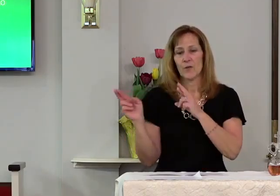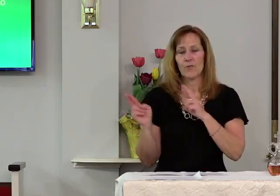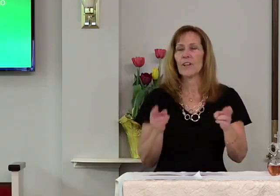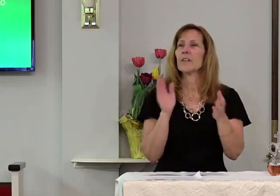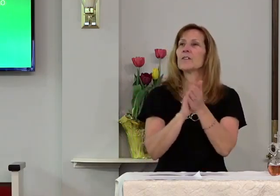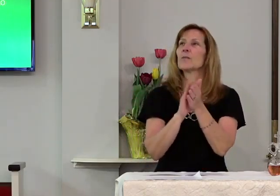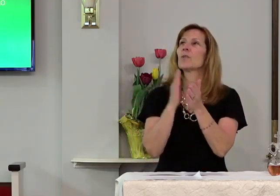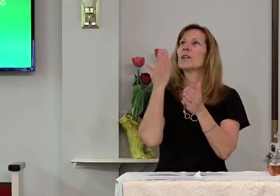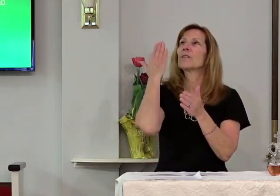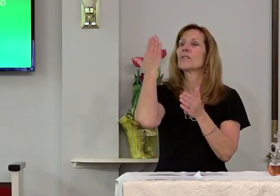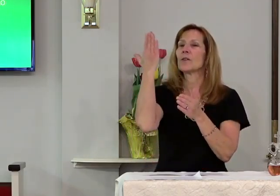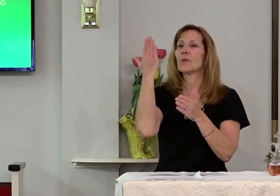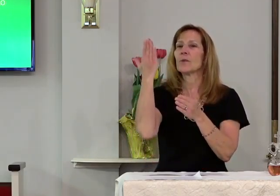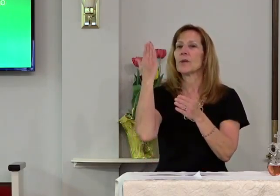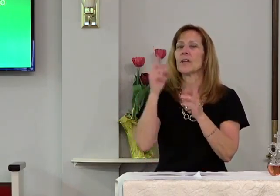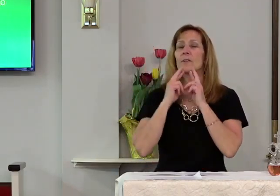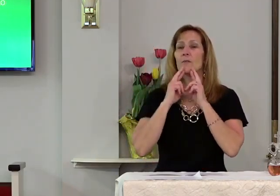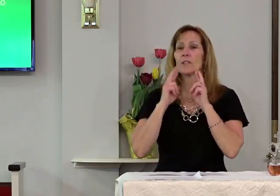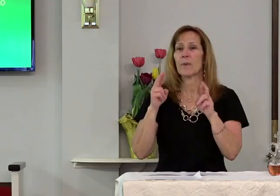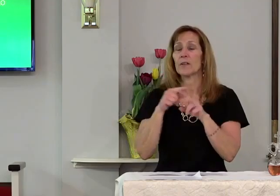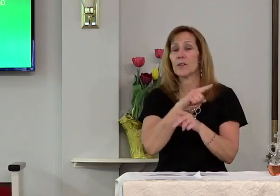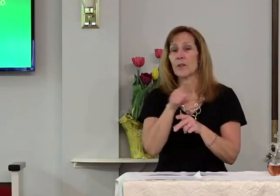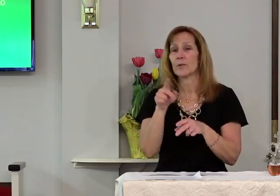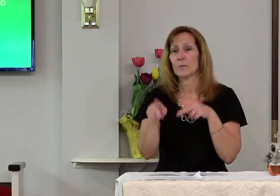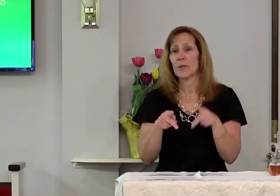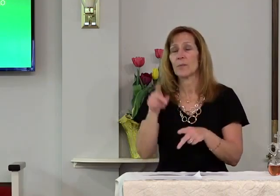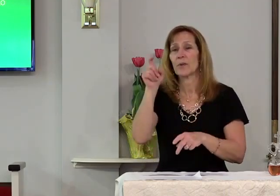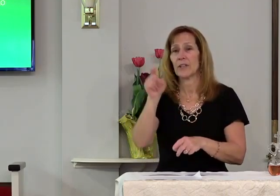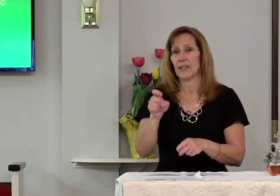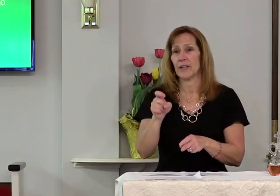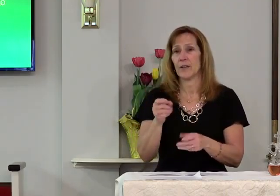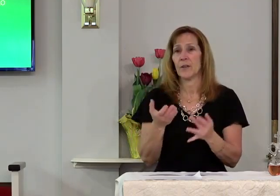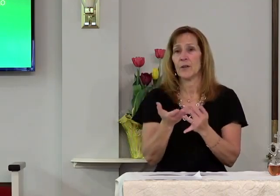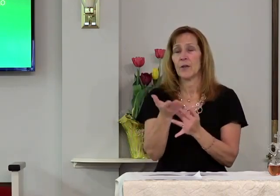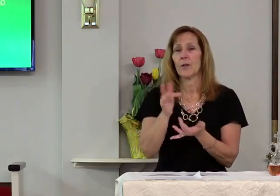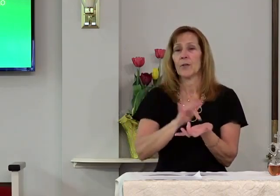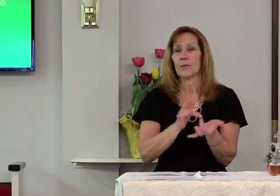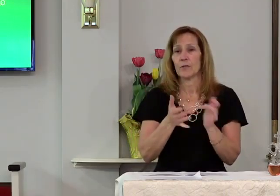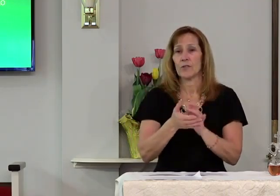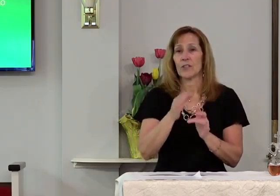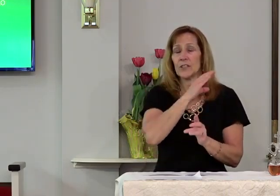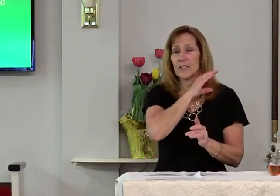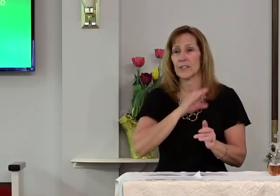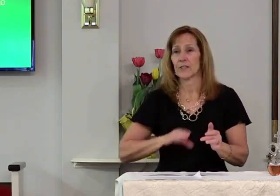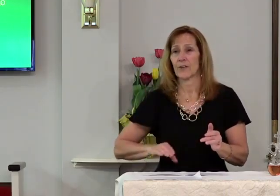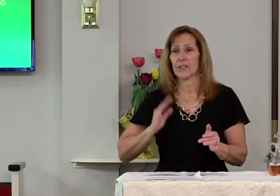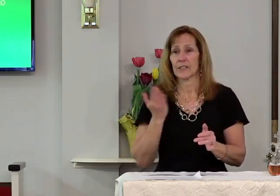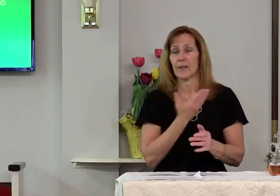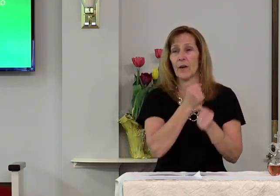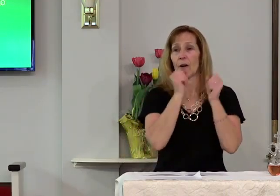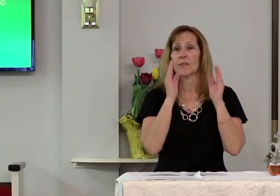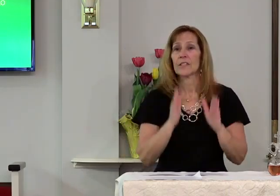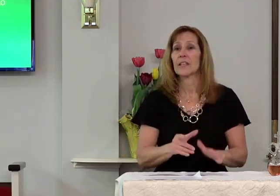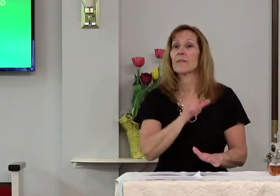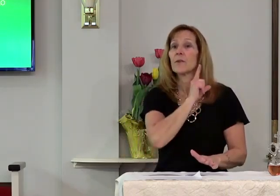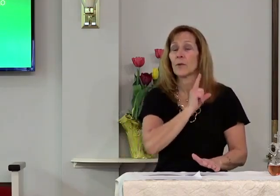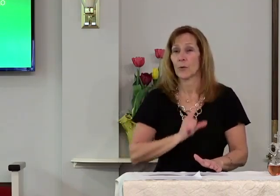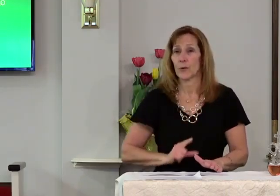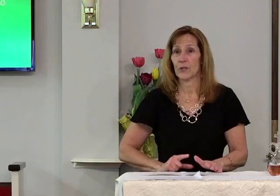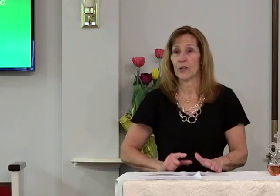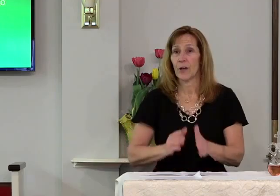to praise you and to respond to those in need through jesus christ our savior and lord lord